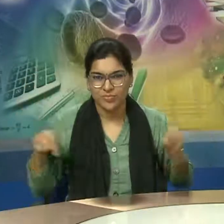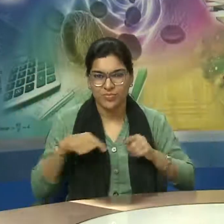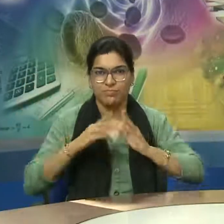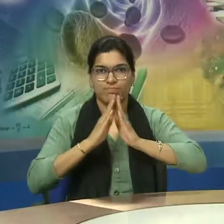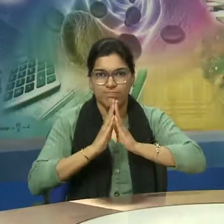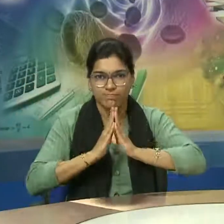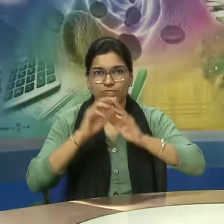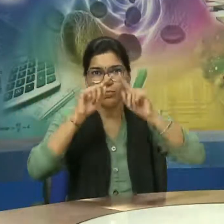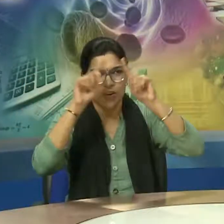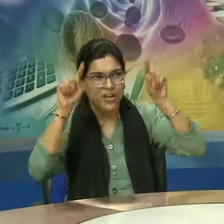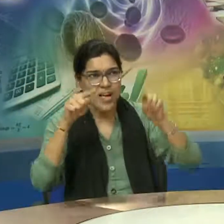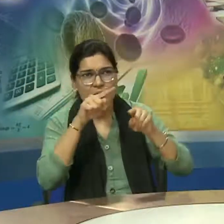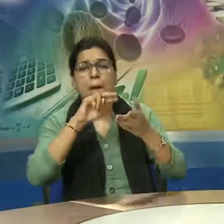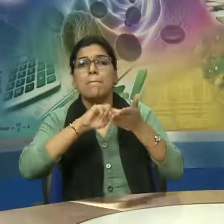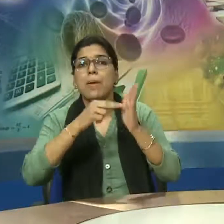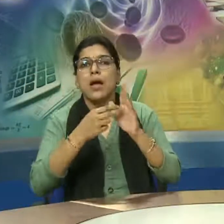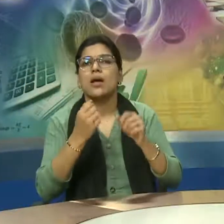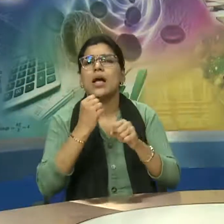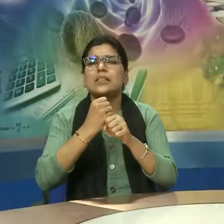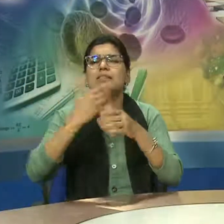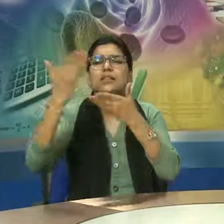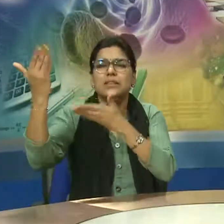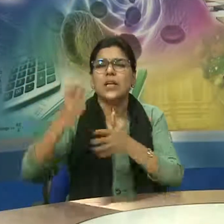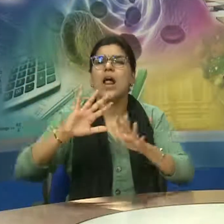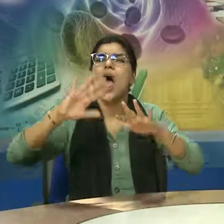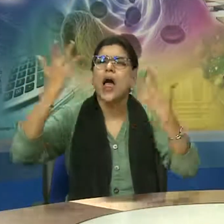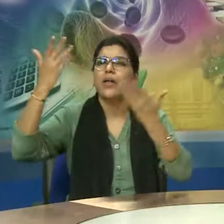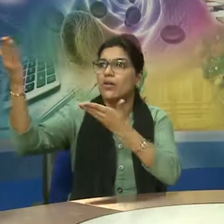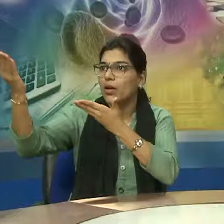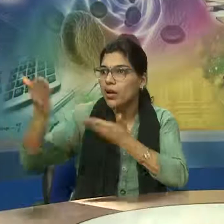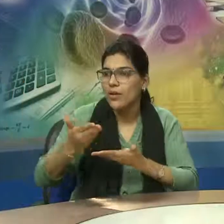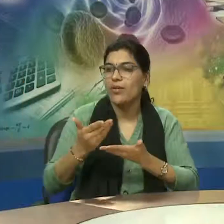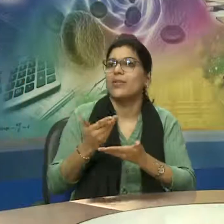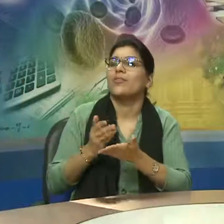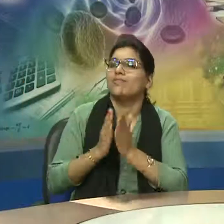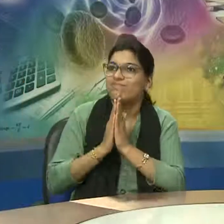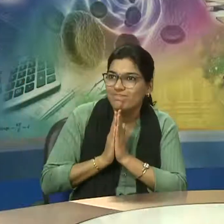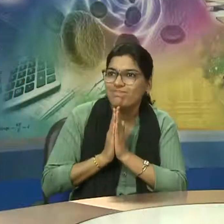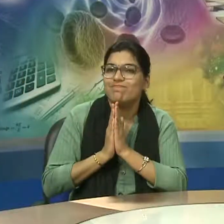The way which guests are served